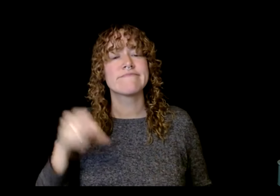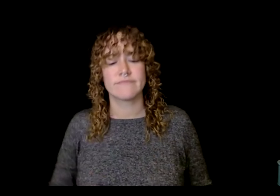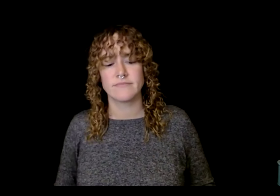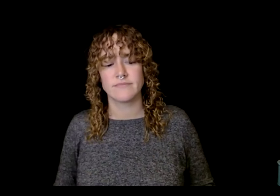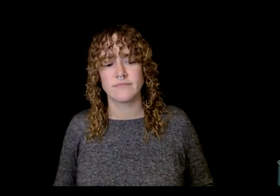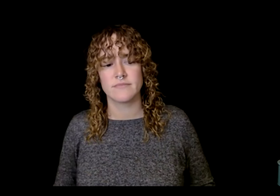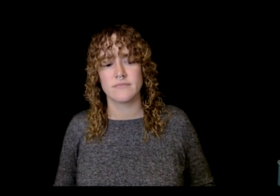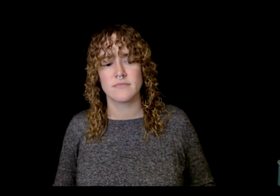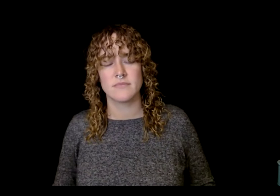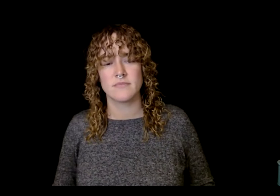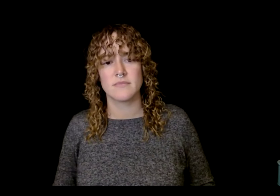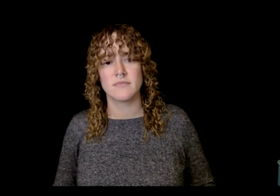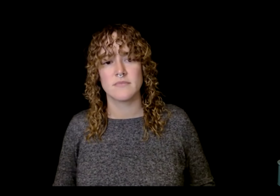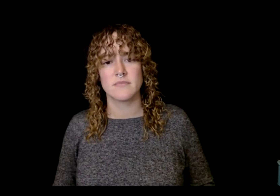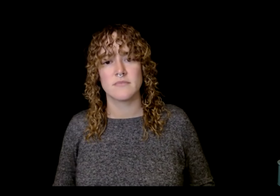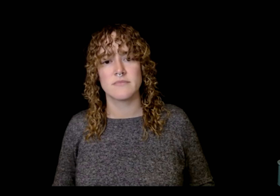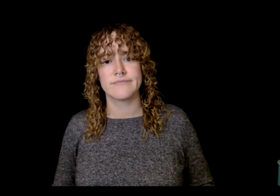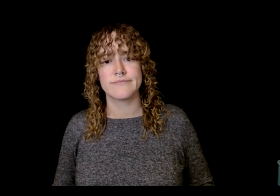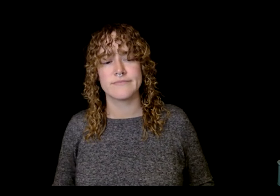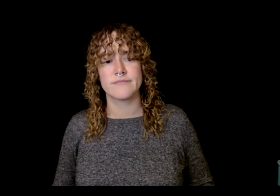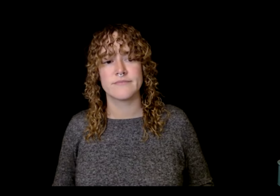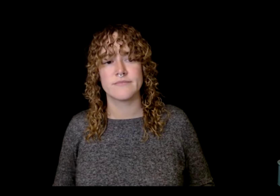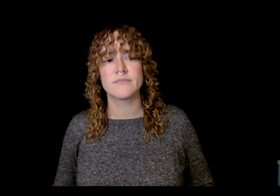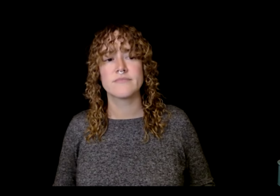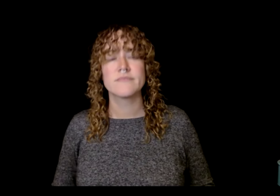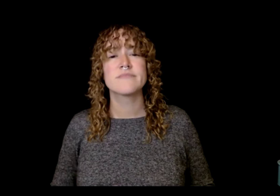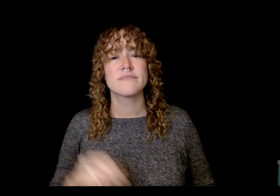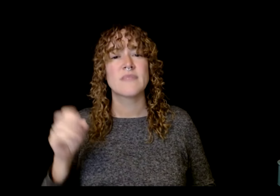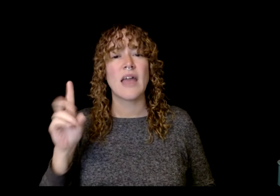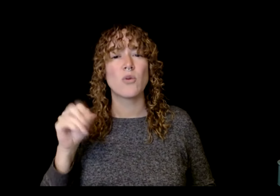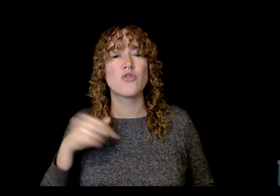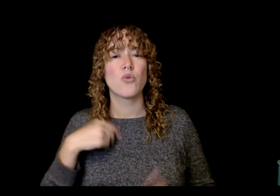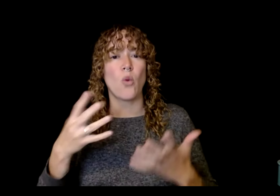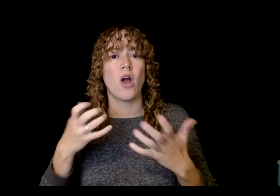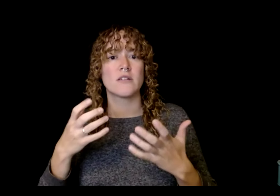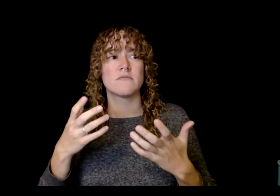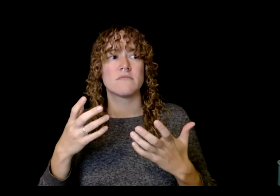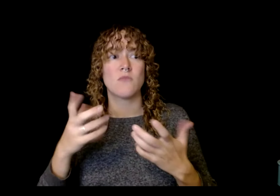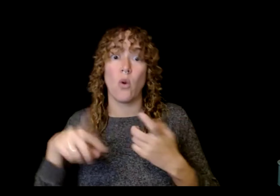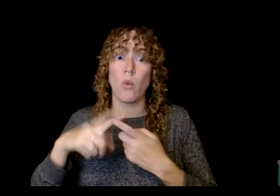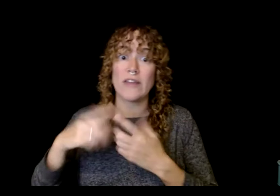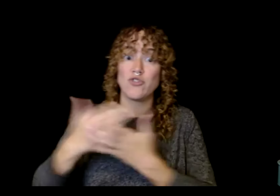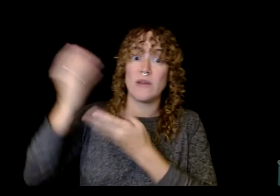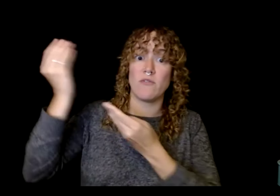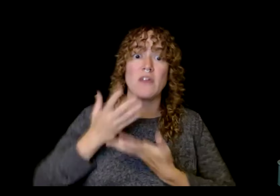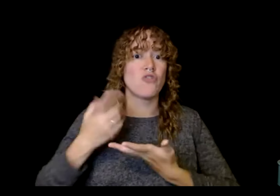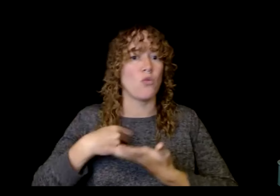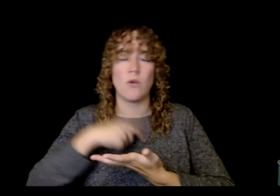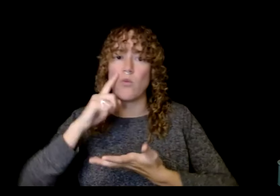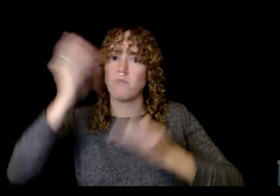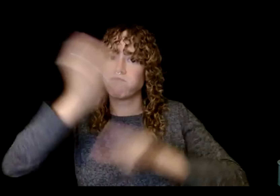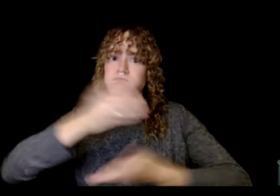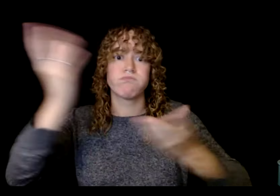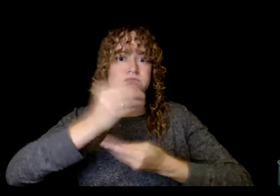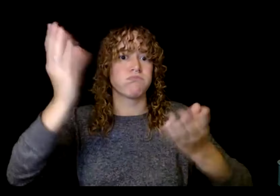there is also a top priority to really ramp up communications as soon as there is new information.